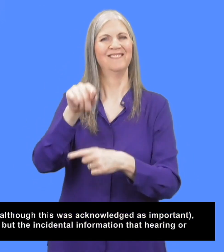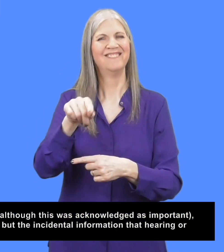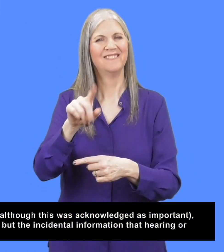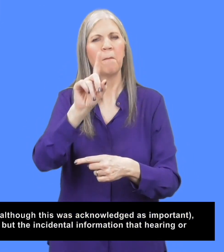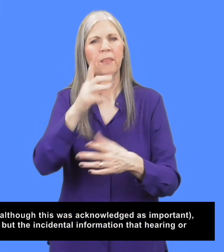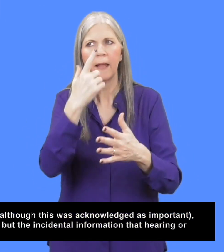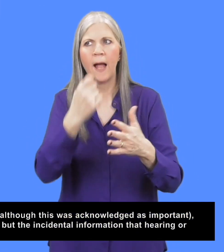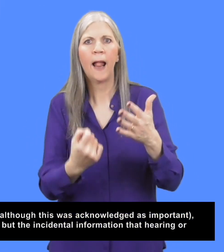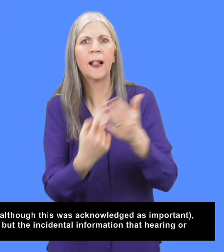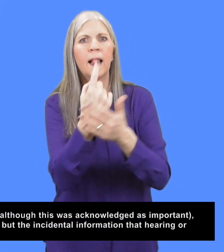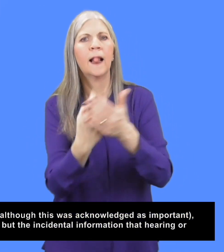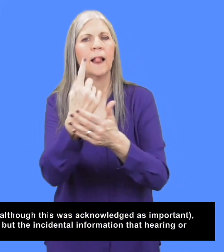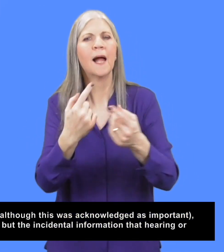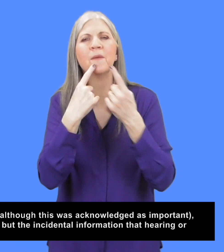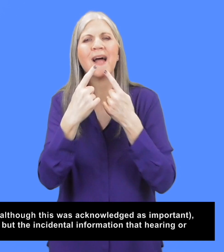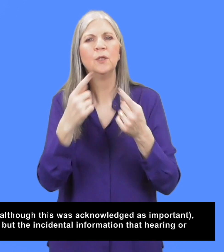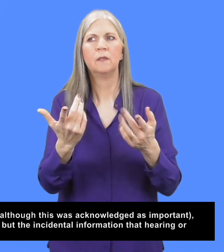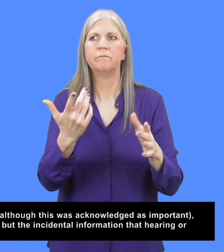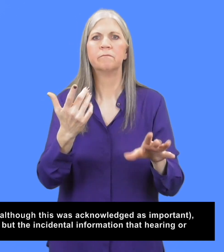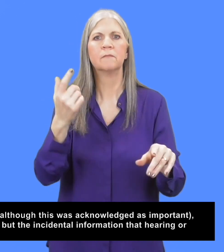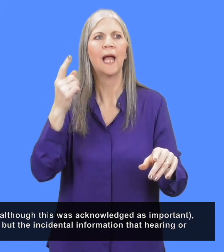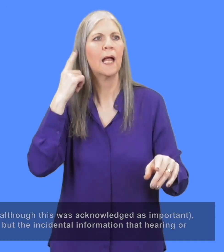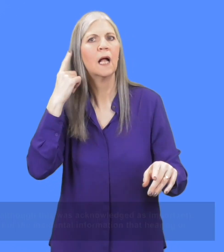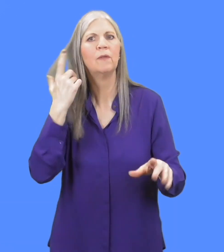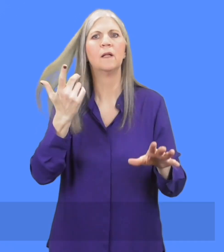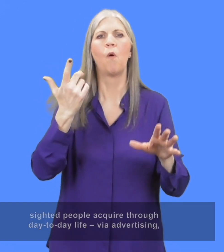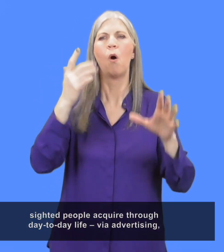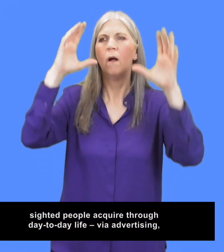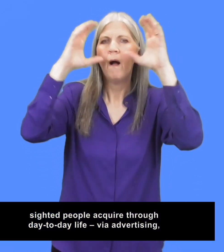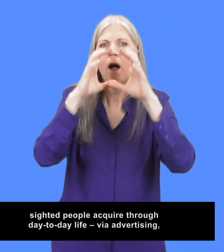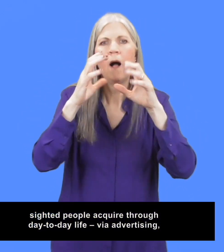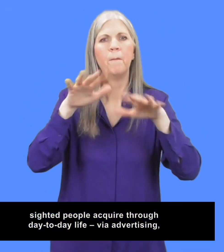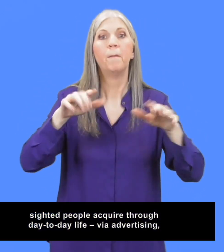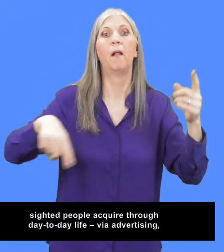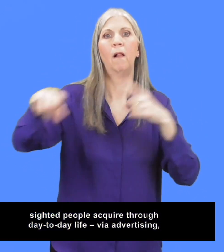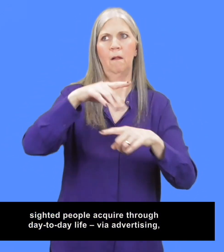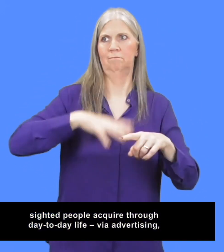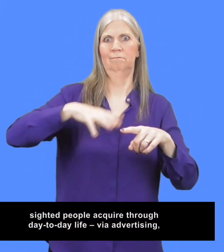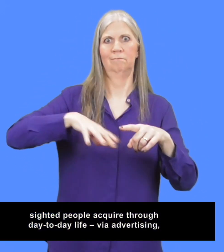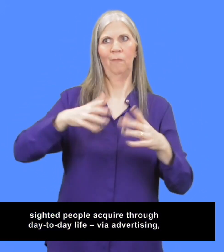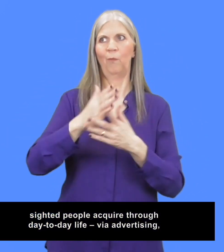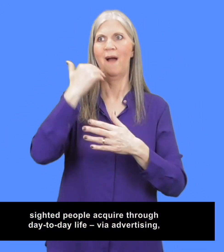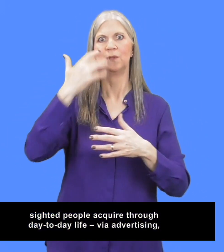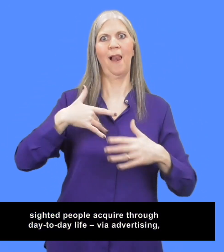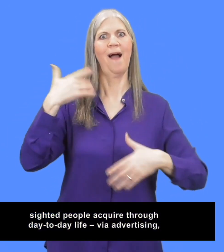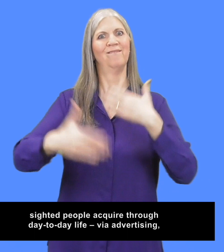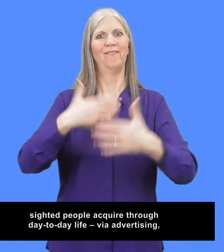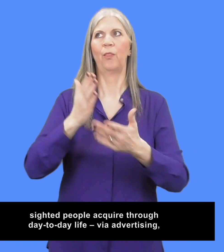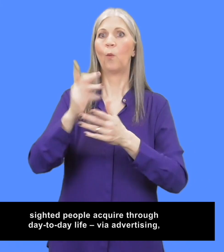but the incidental information that hearing or sighted people acquire through day-to-day life via